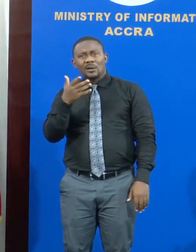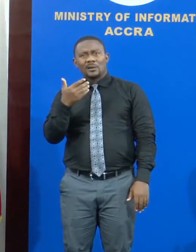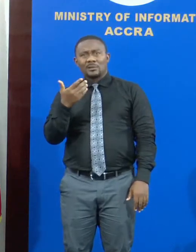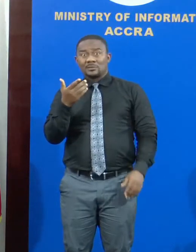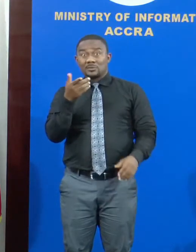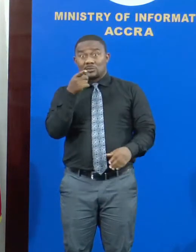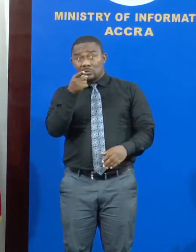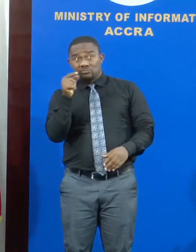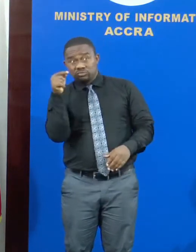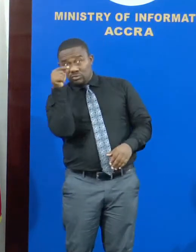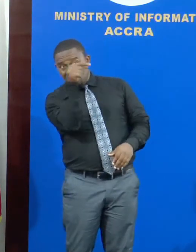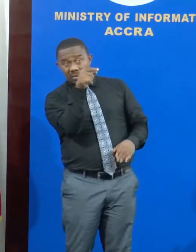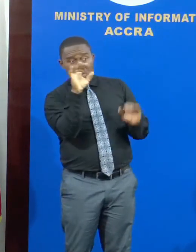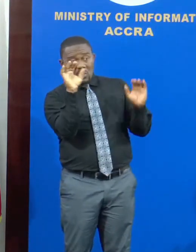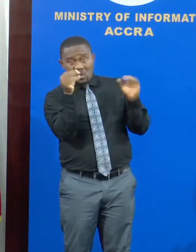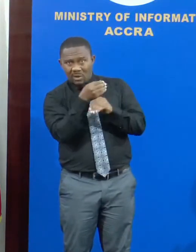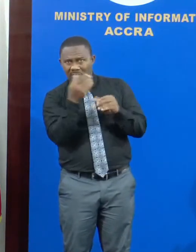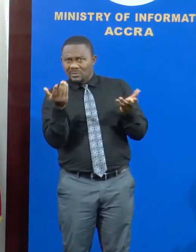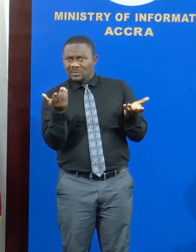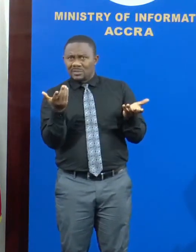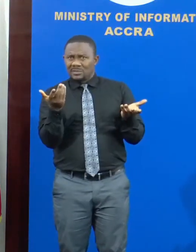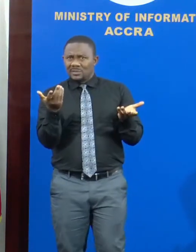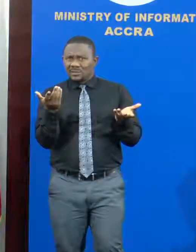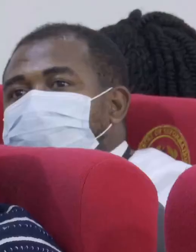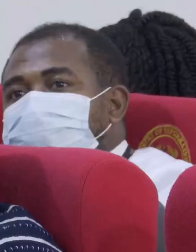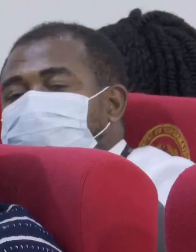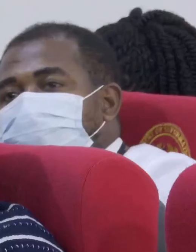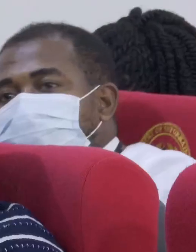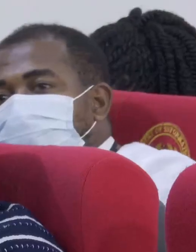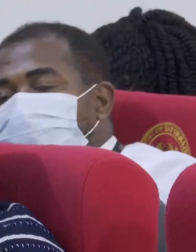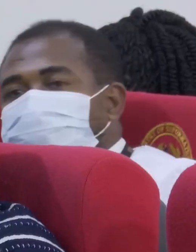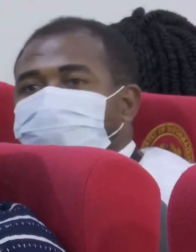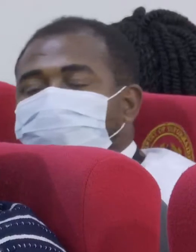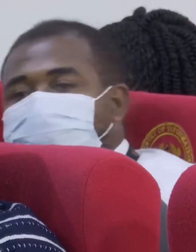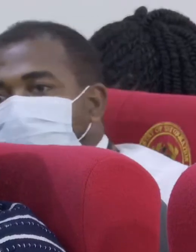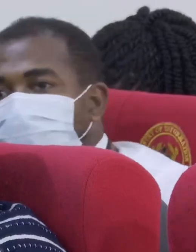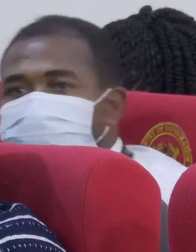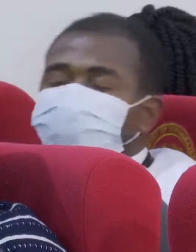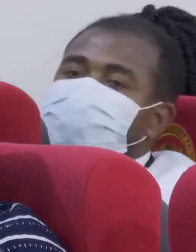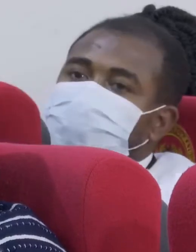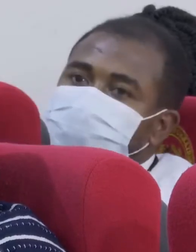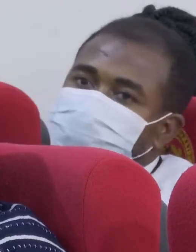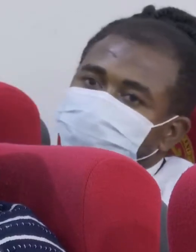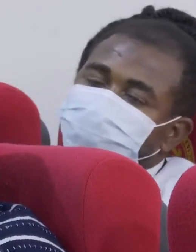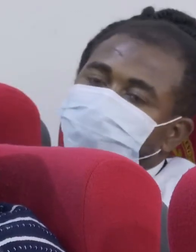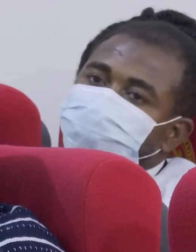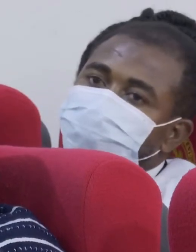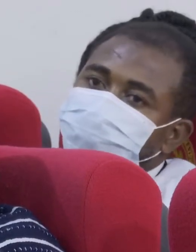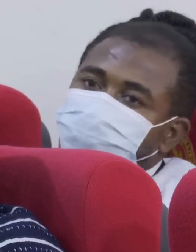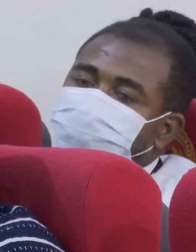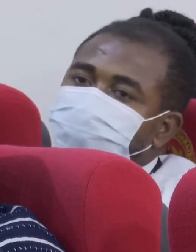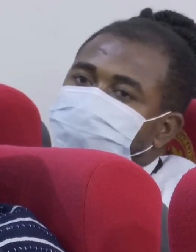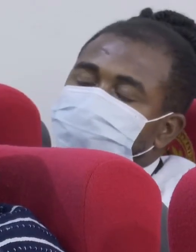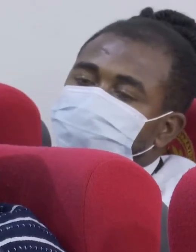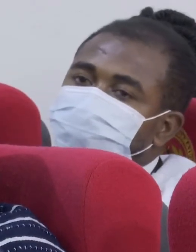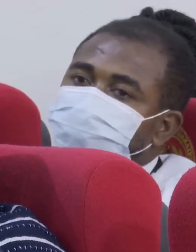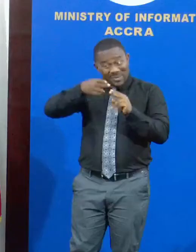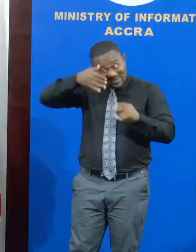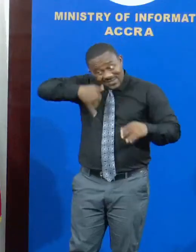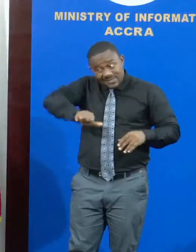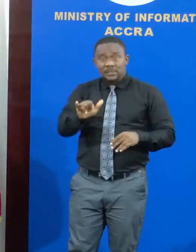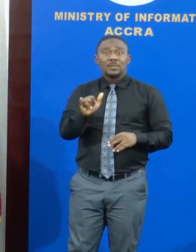your Ghana card. They are not going to issue you a new Ghana card number. That Ghana card number that you have is